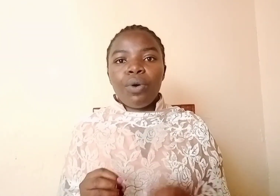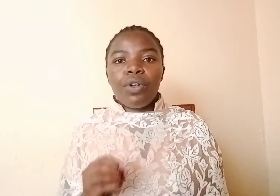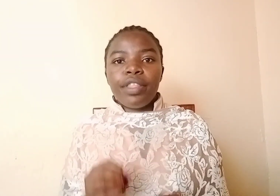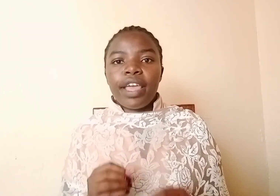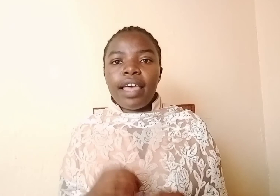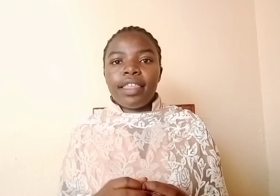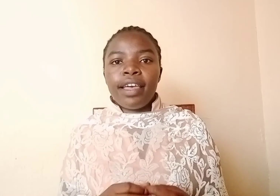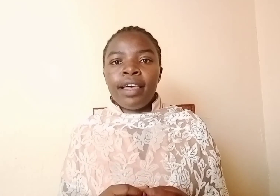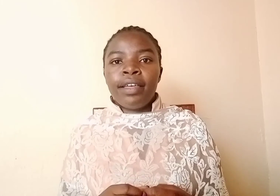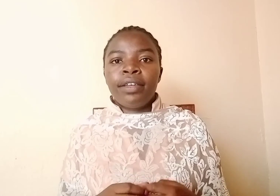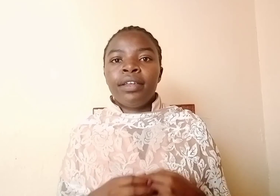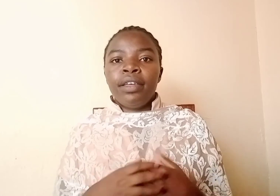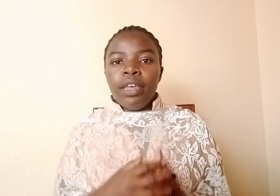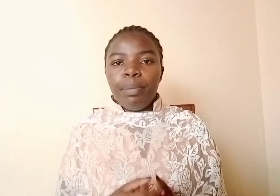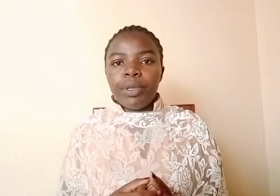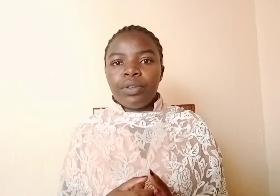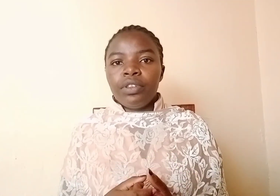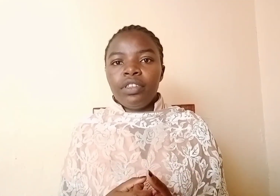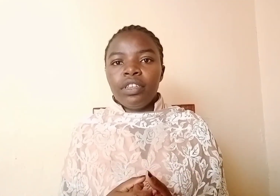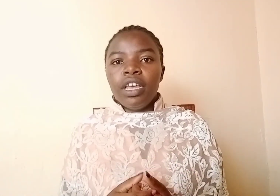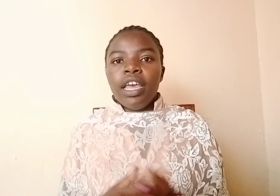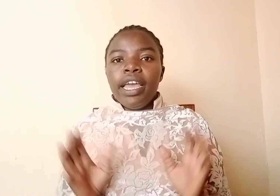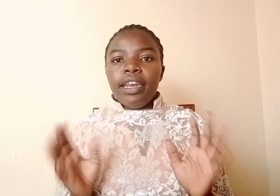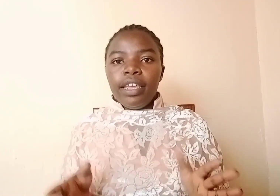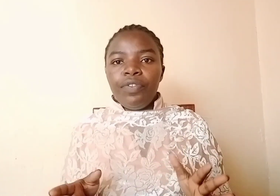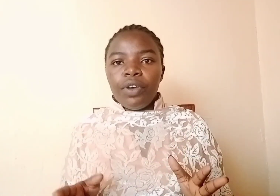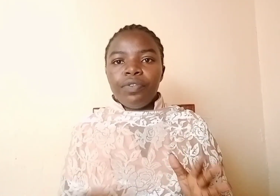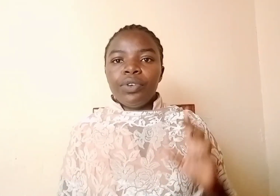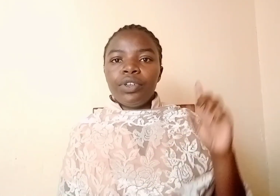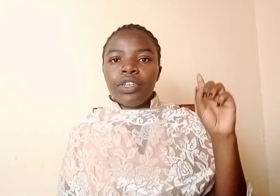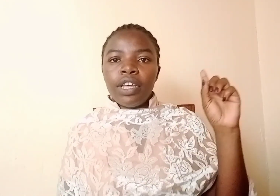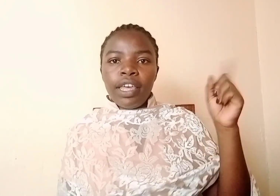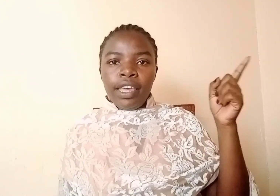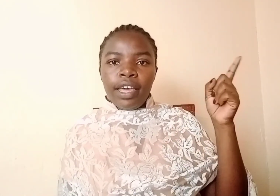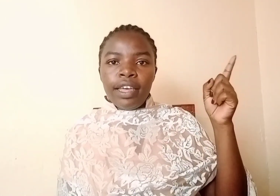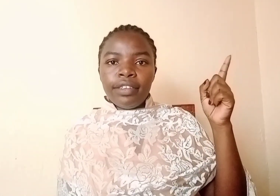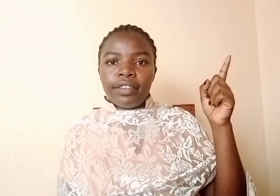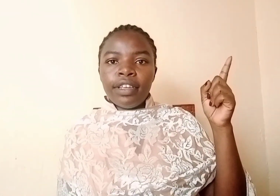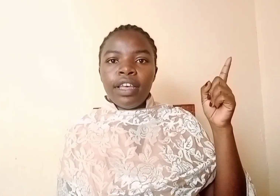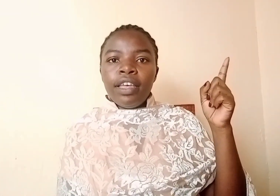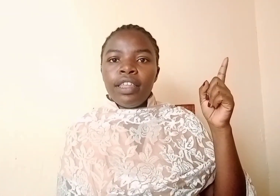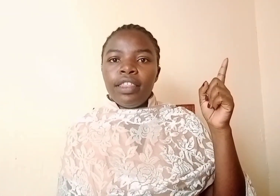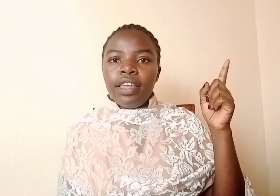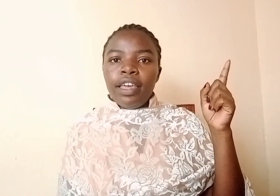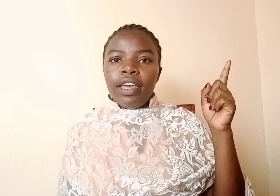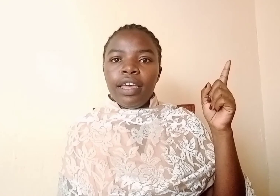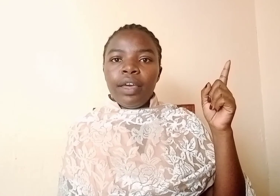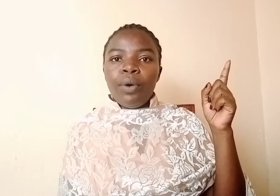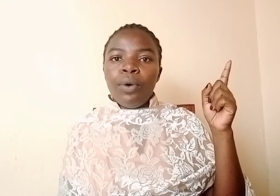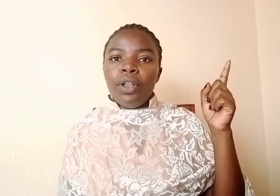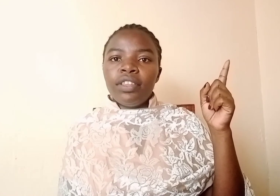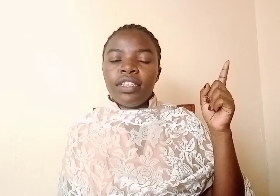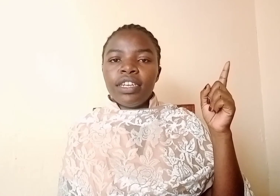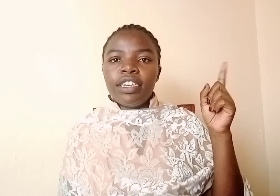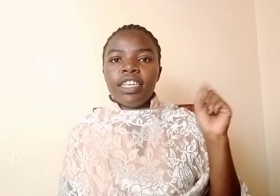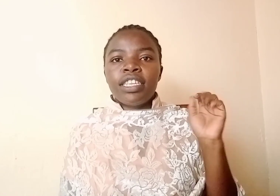all the other episodes. And if you have not, here is the whole